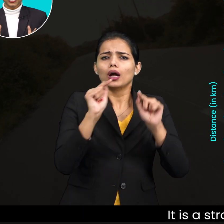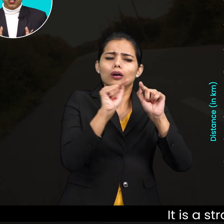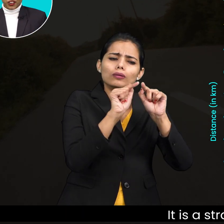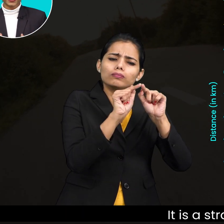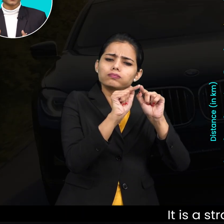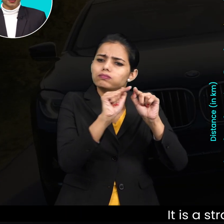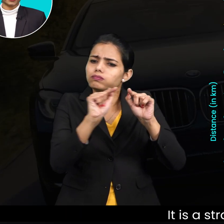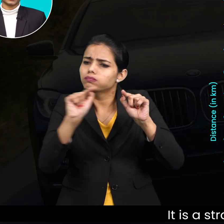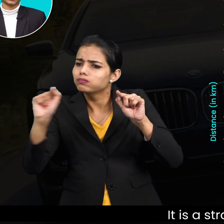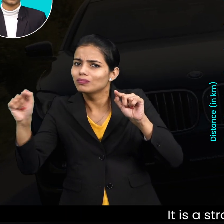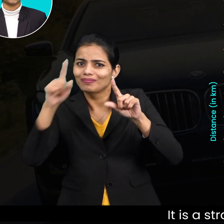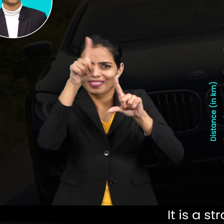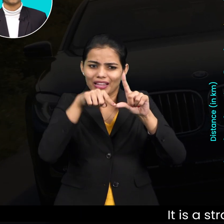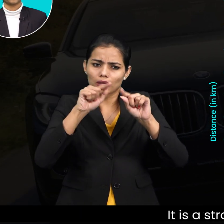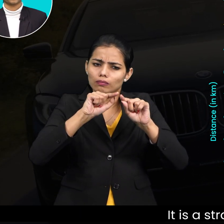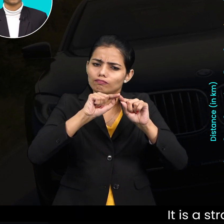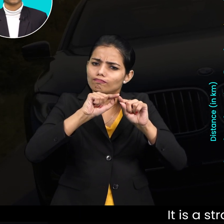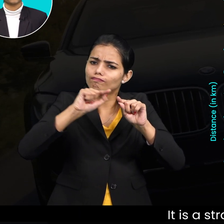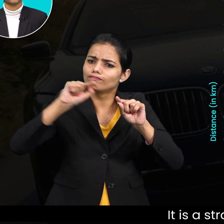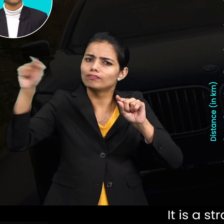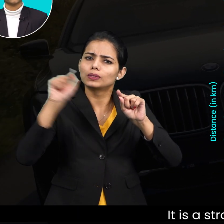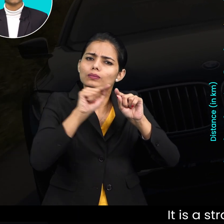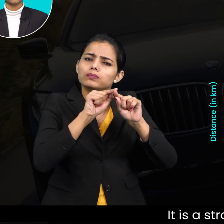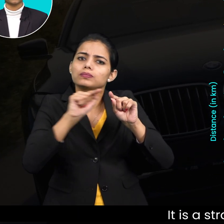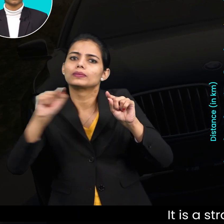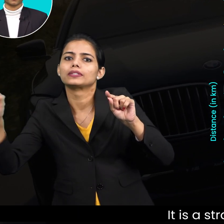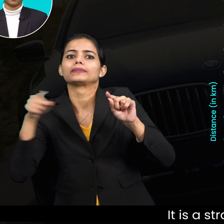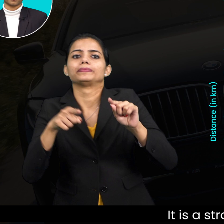It is a straight line.